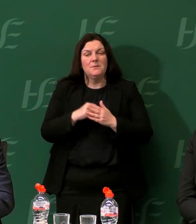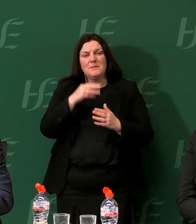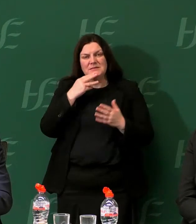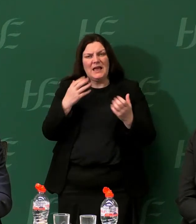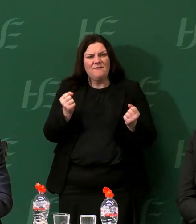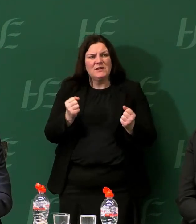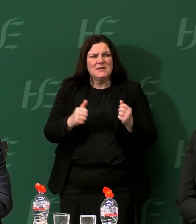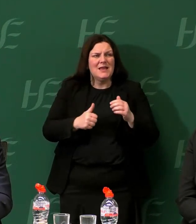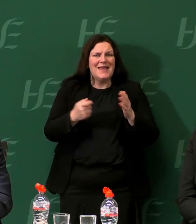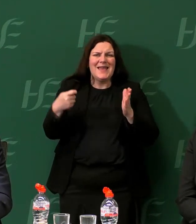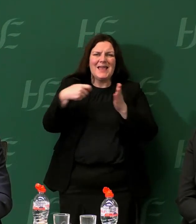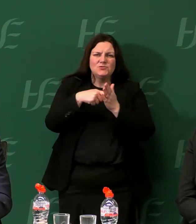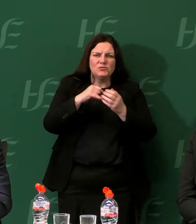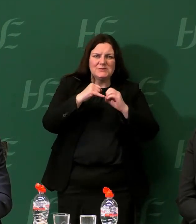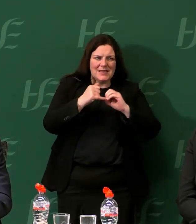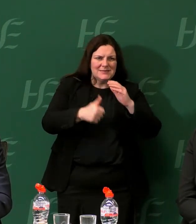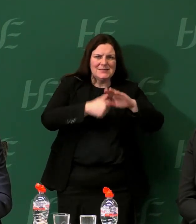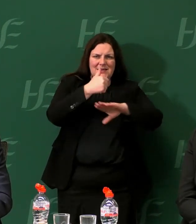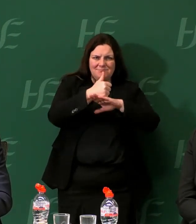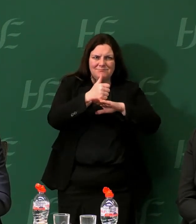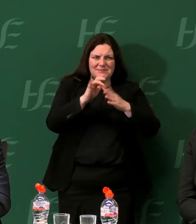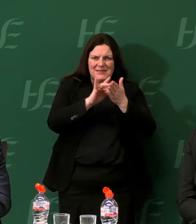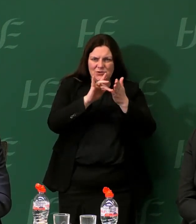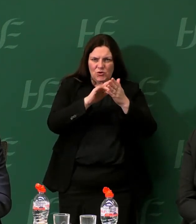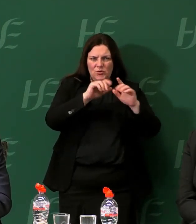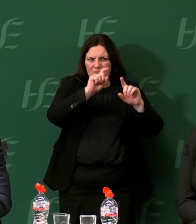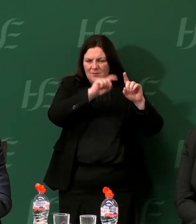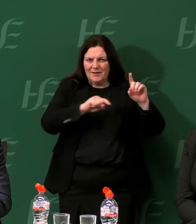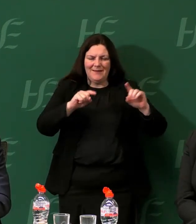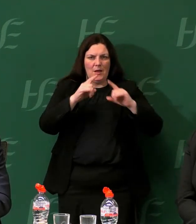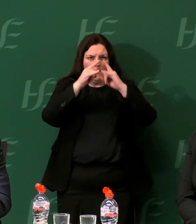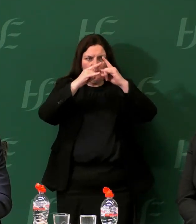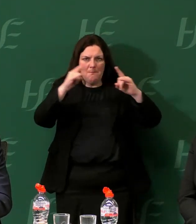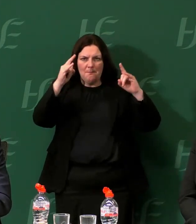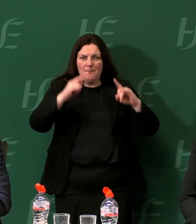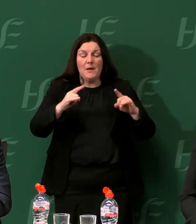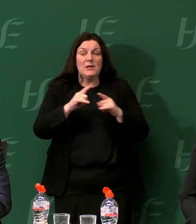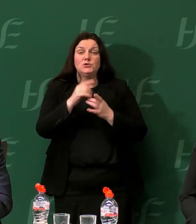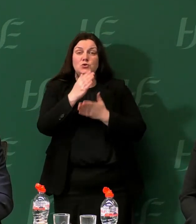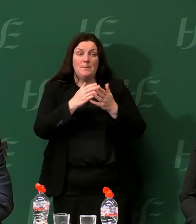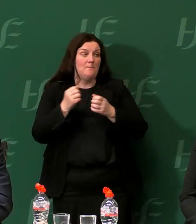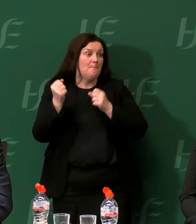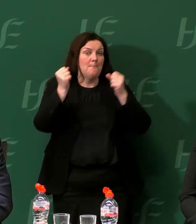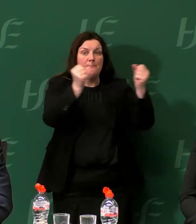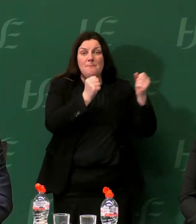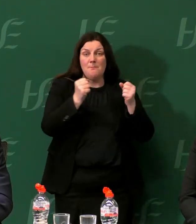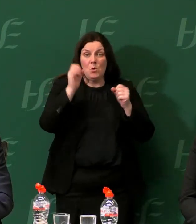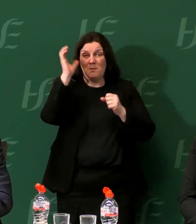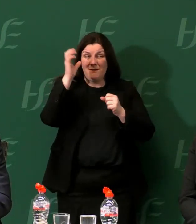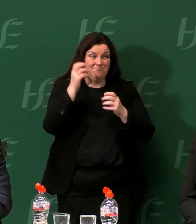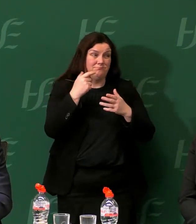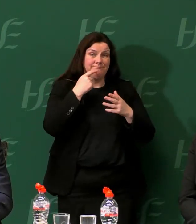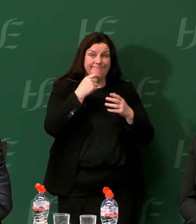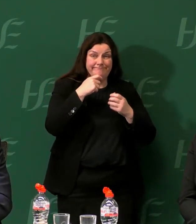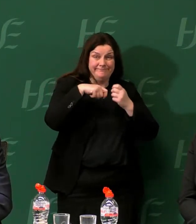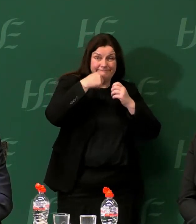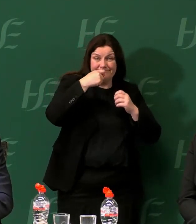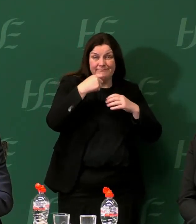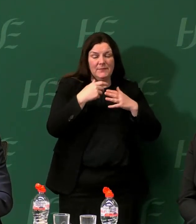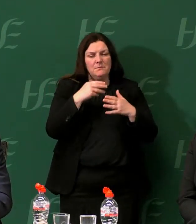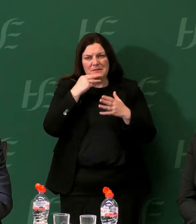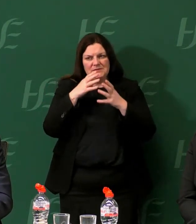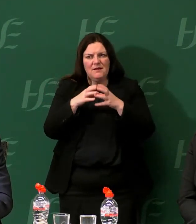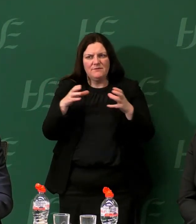weeks and extra mobile centres across the country where we've high areas of high presentation of the virus. So we've continuously scaled